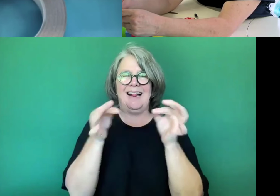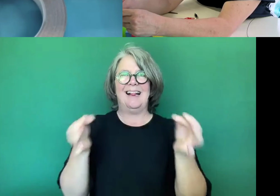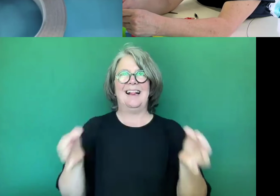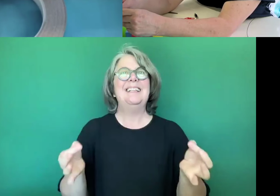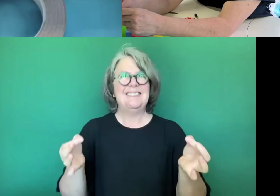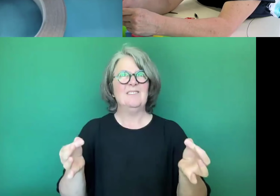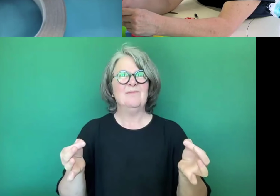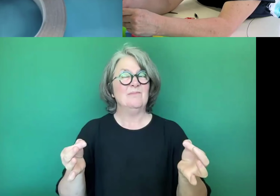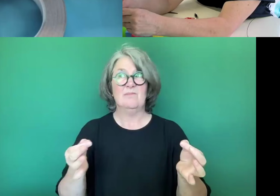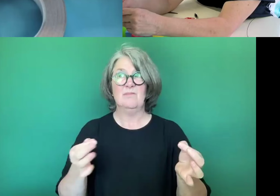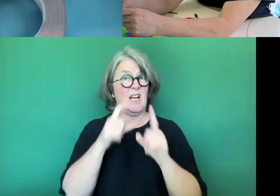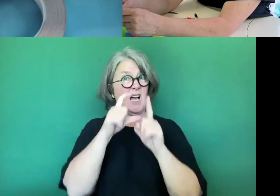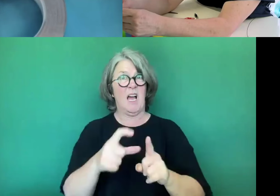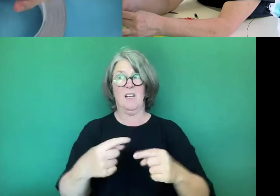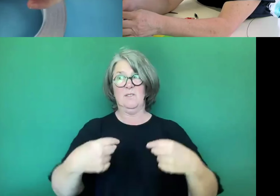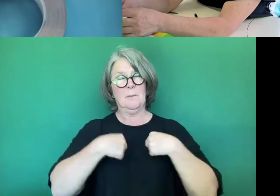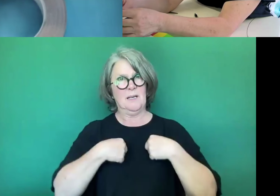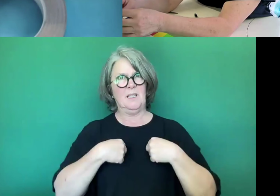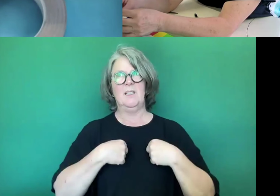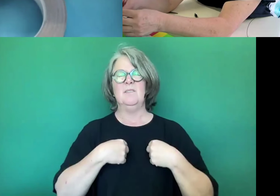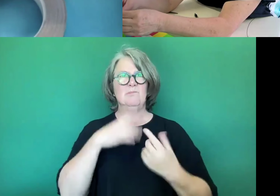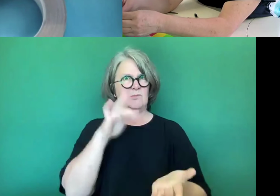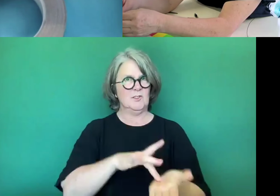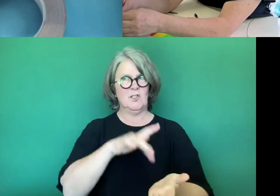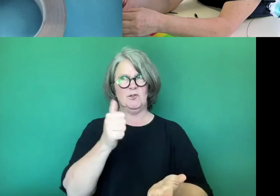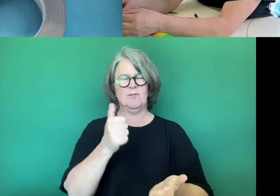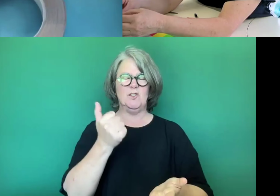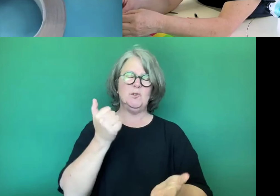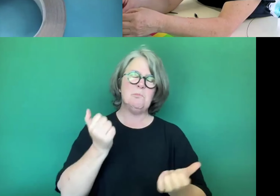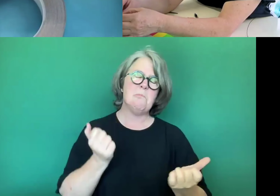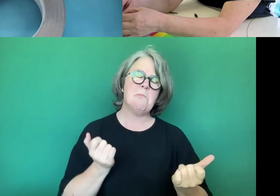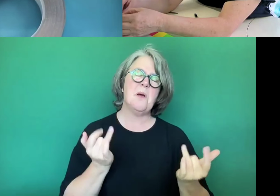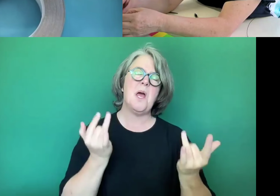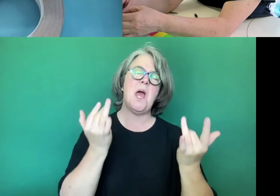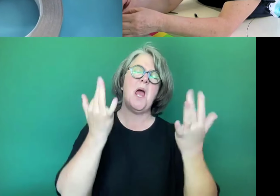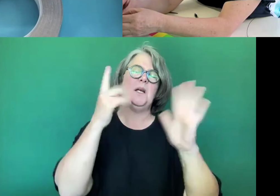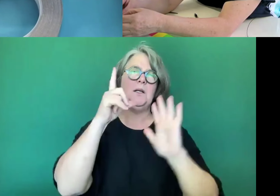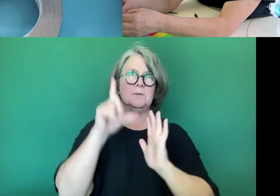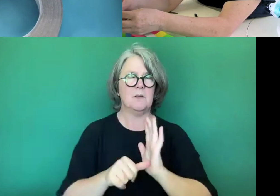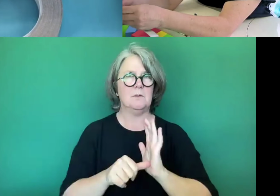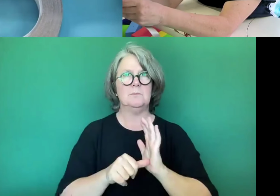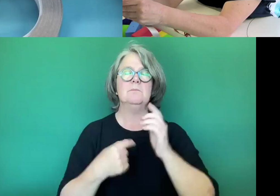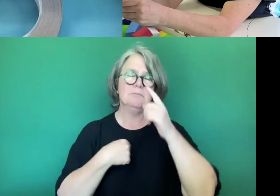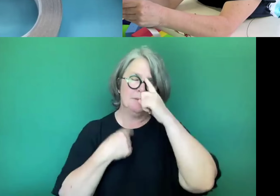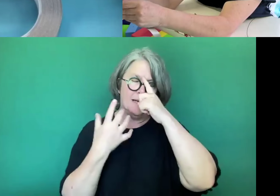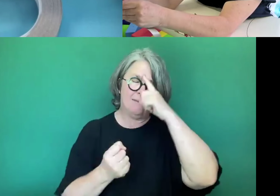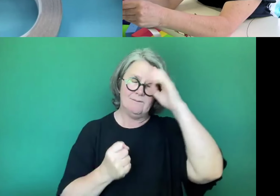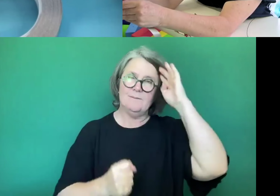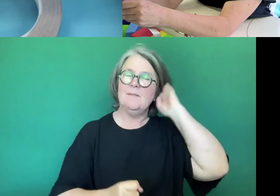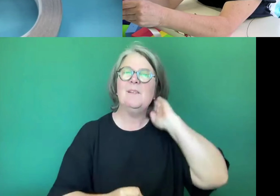It's hard even for me, and I have done, I don't know, several hundred rolls of it.